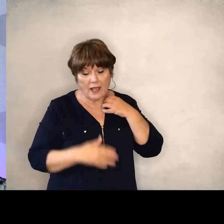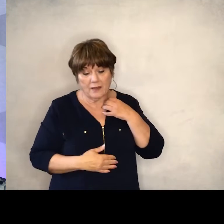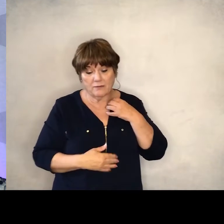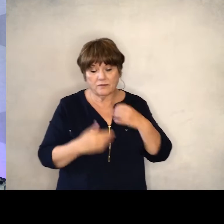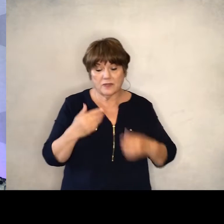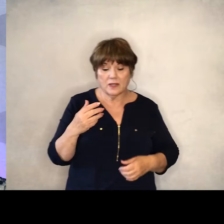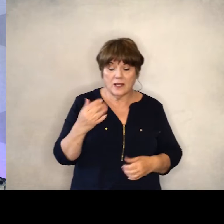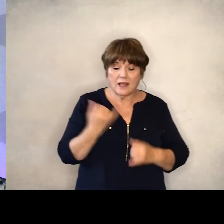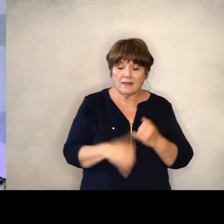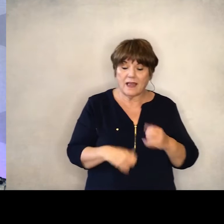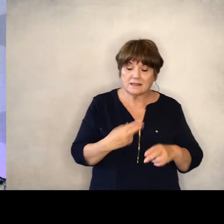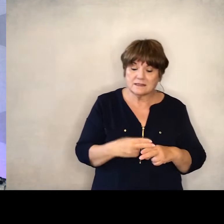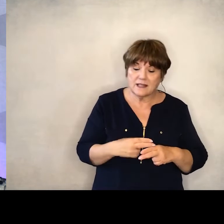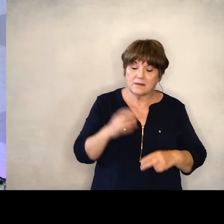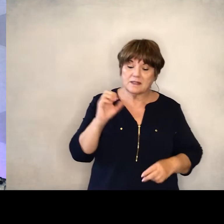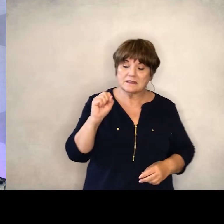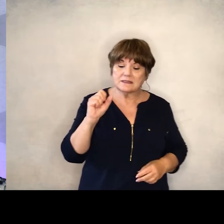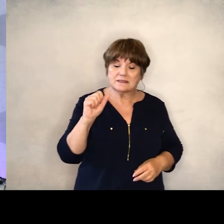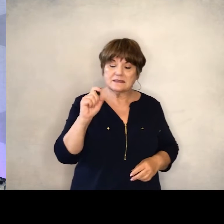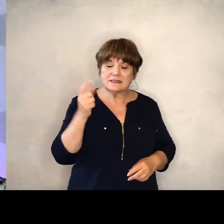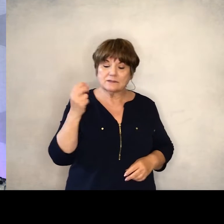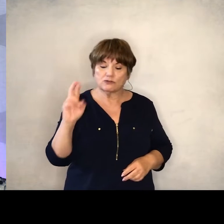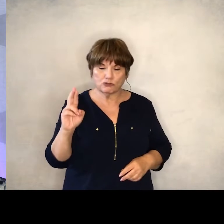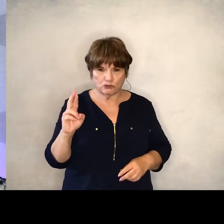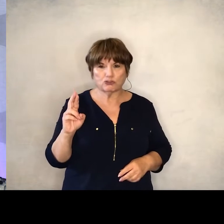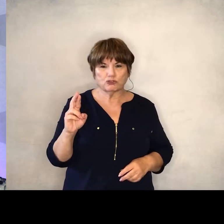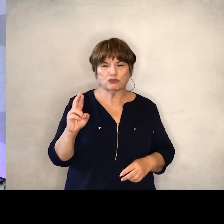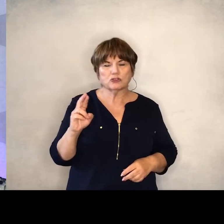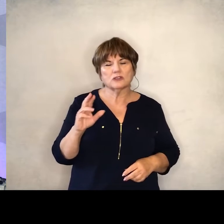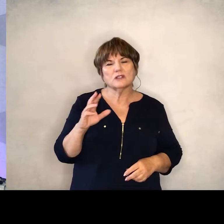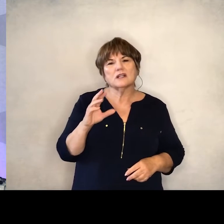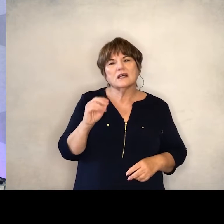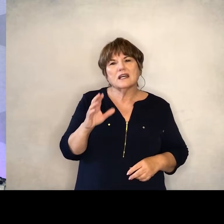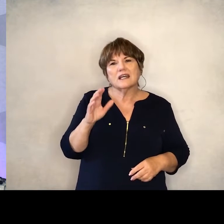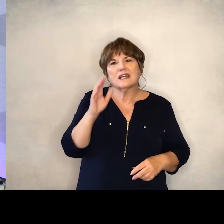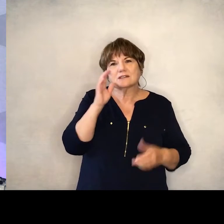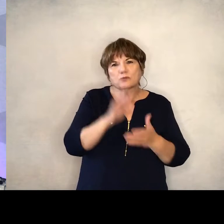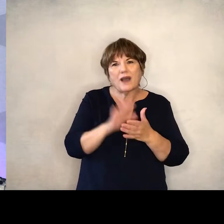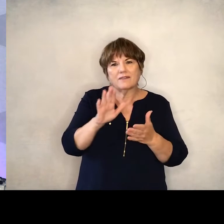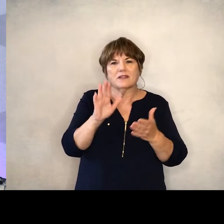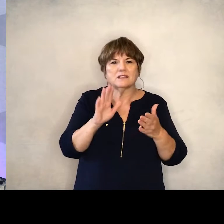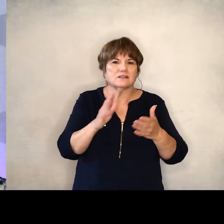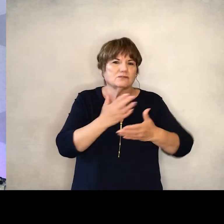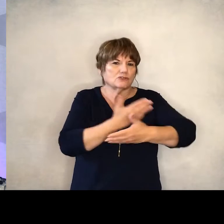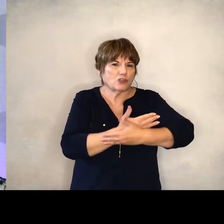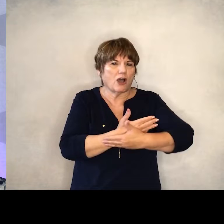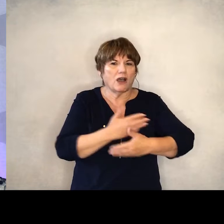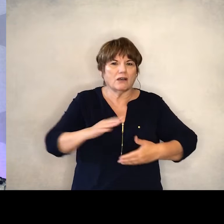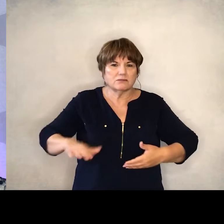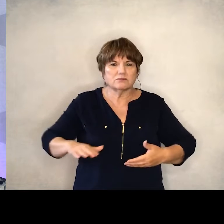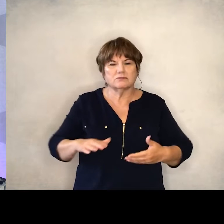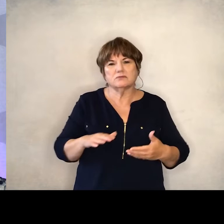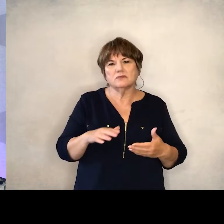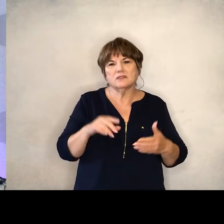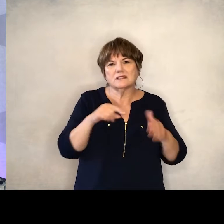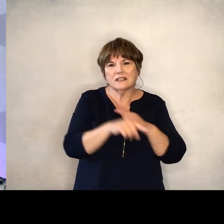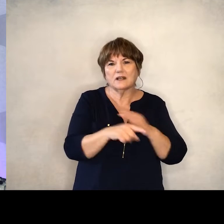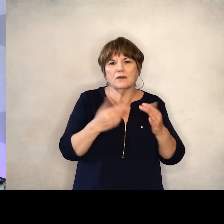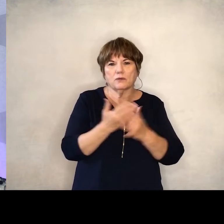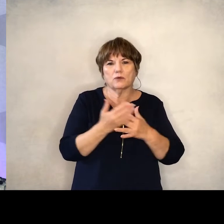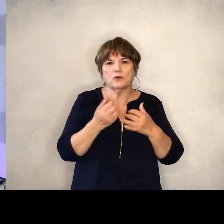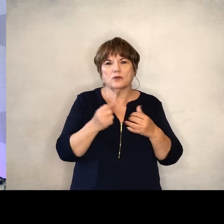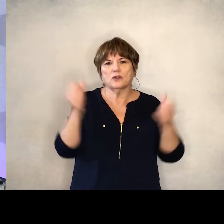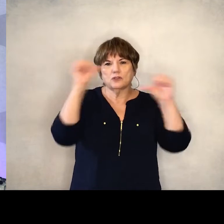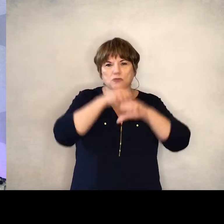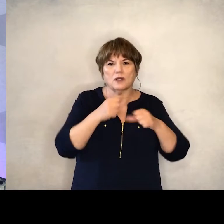driver. And Sitzer wrote a very insightful book on suffering called A Grace Disguised, in which he